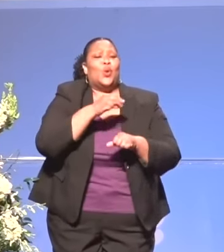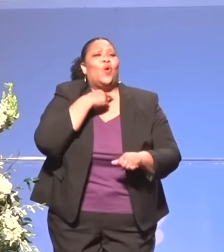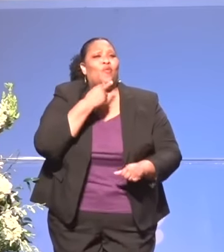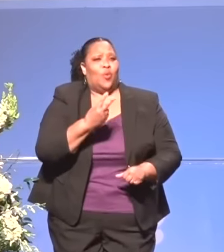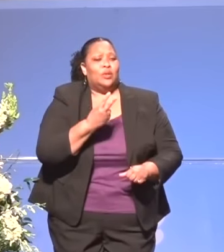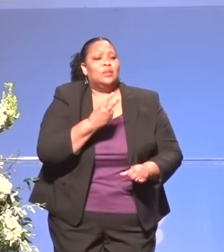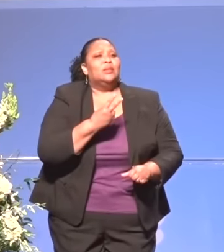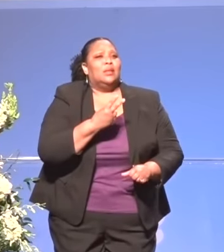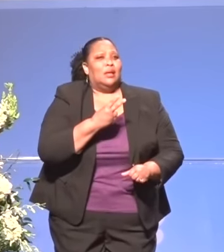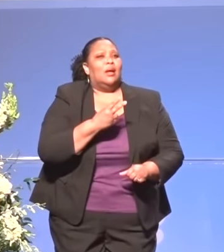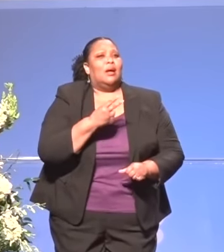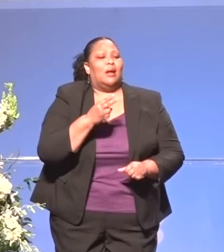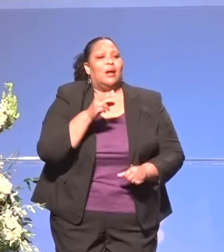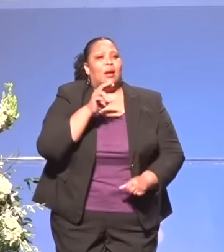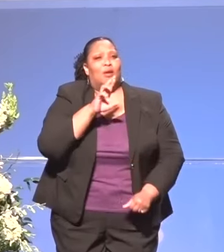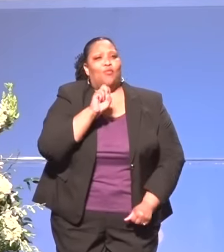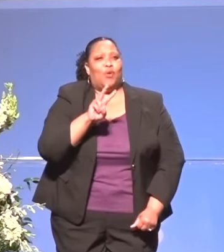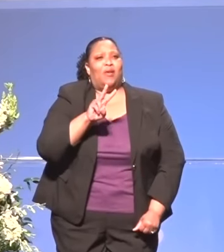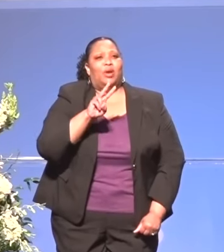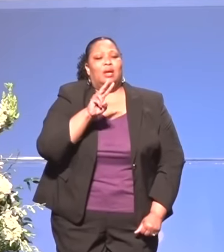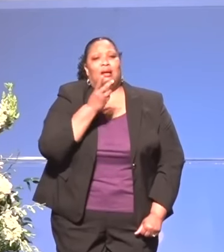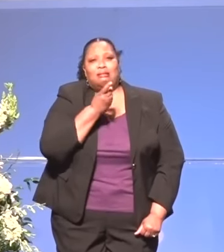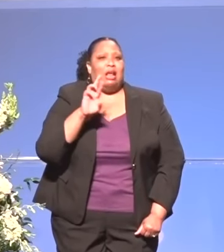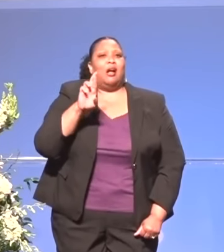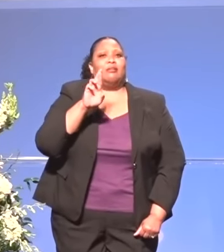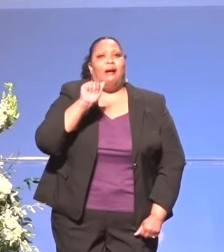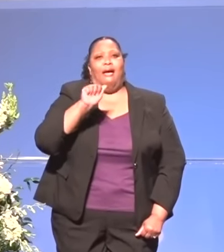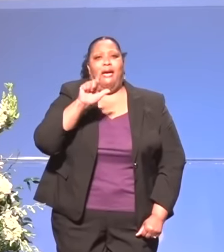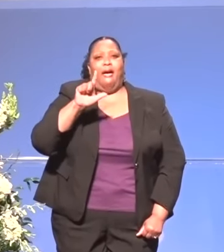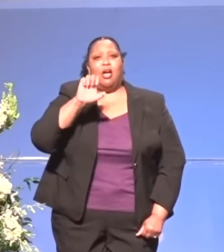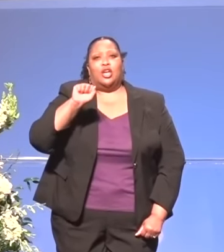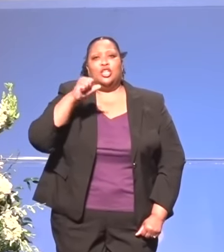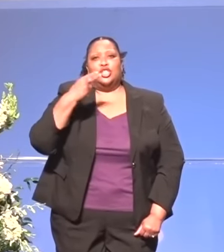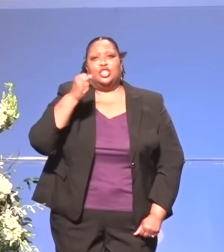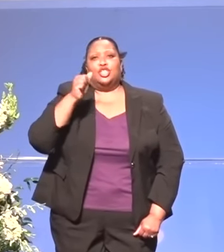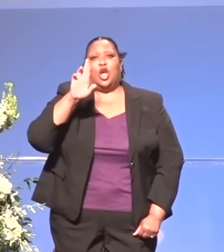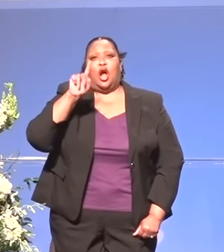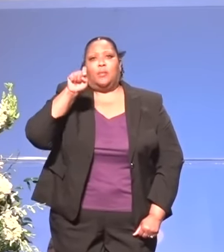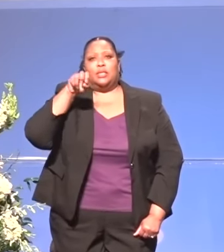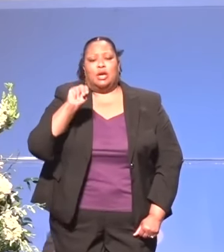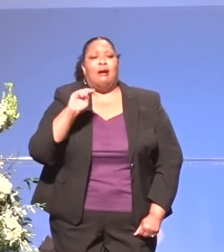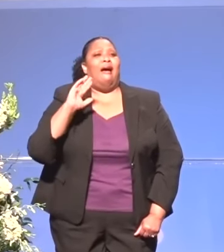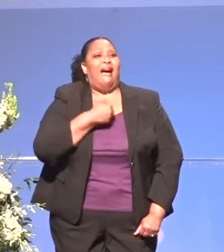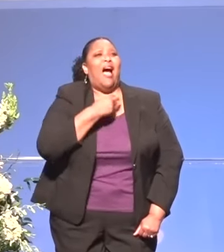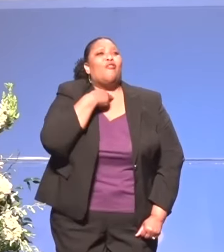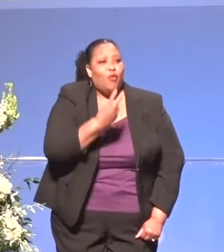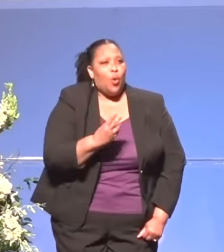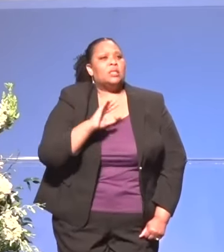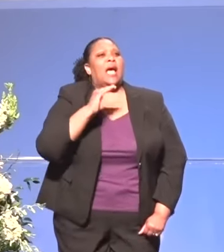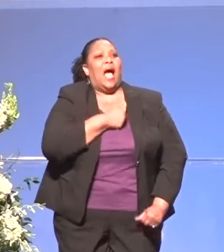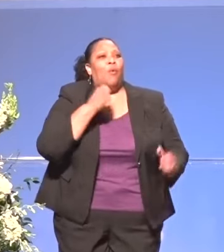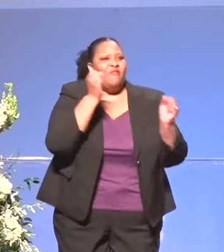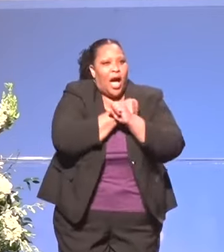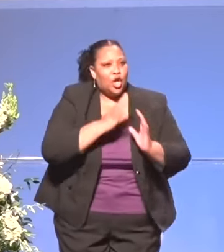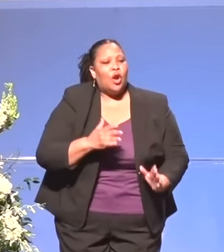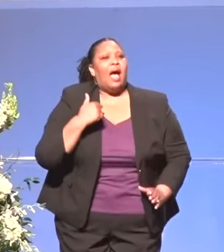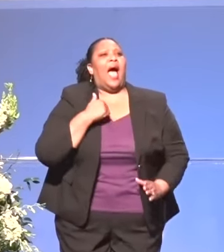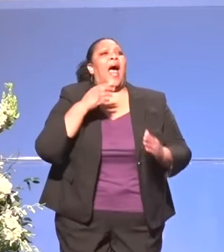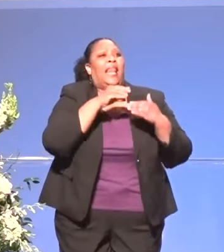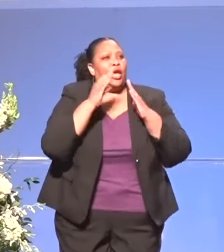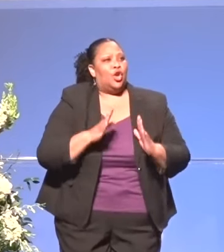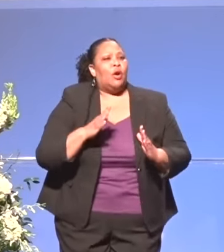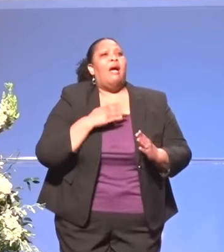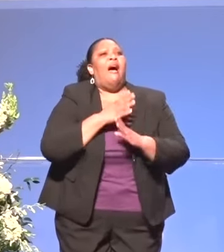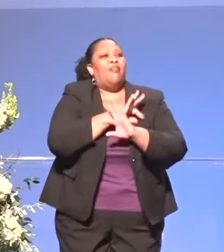personality of the Reverend Dr. Al Sharpton, our voice, our fighter, our leader, our freedom